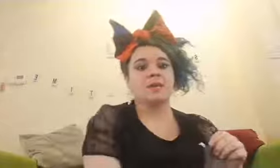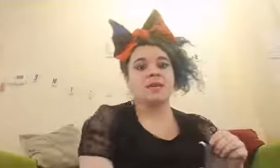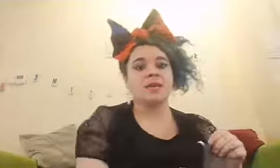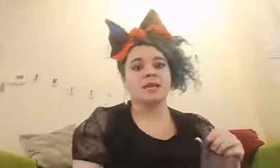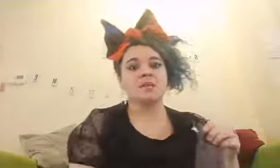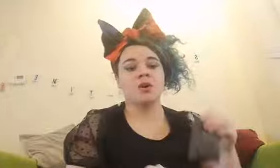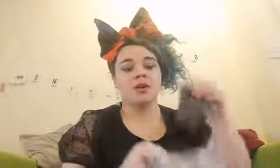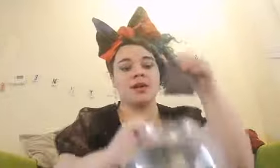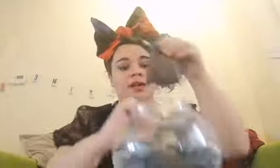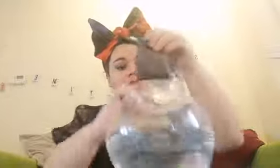in his pocket,